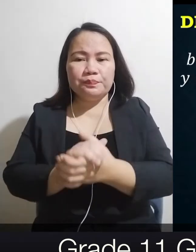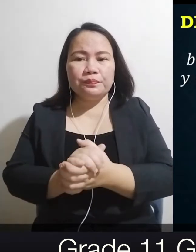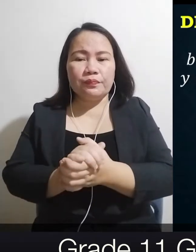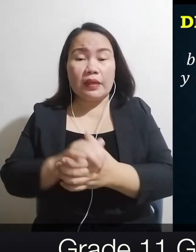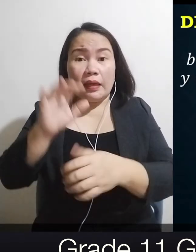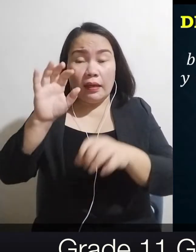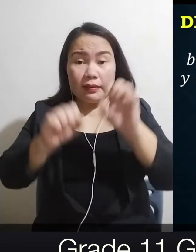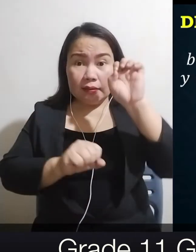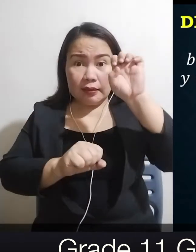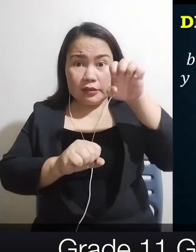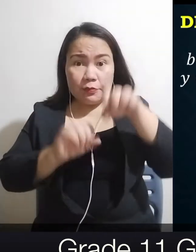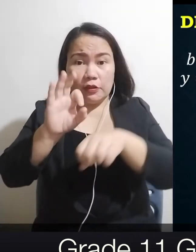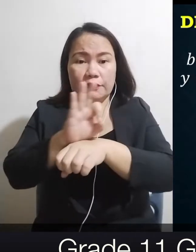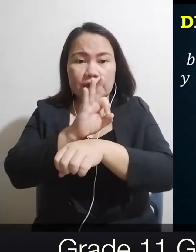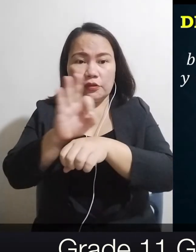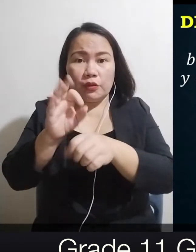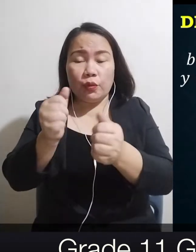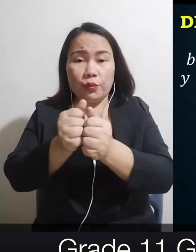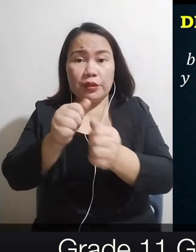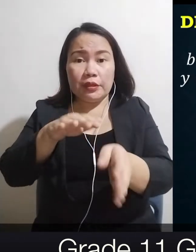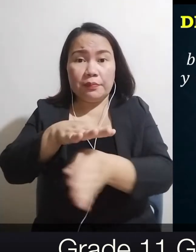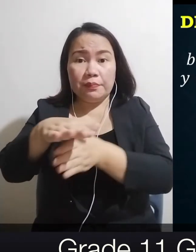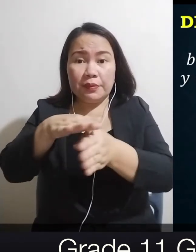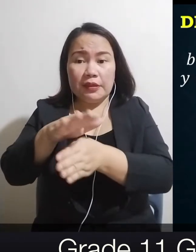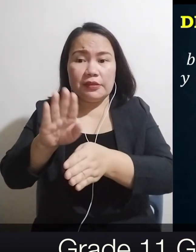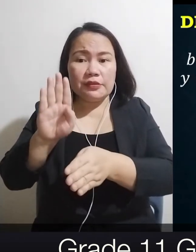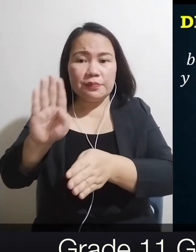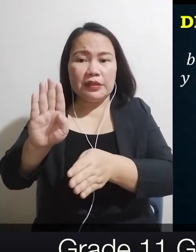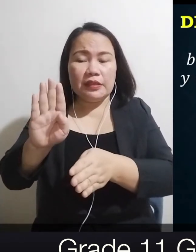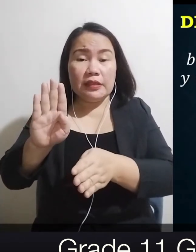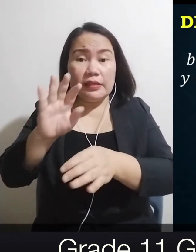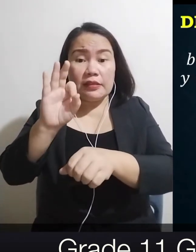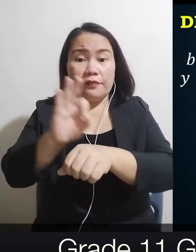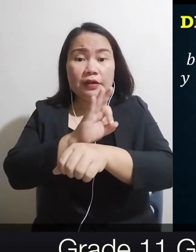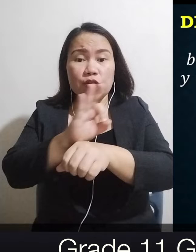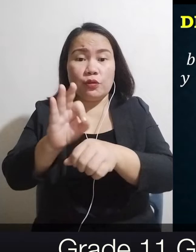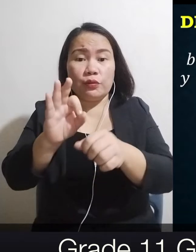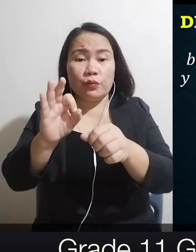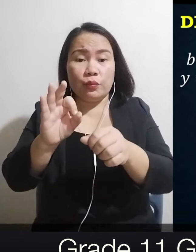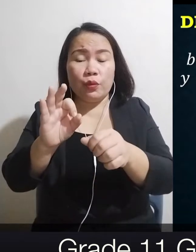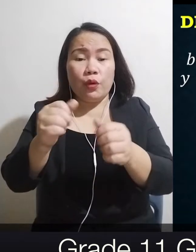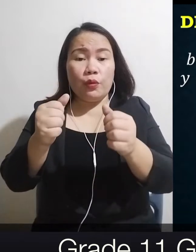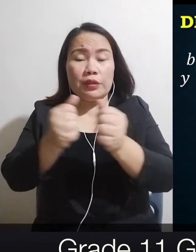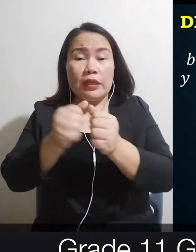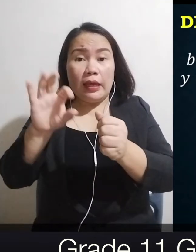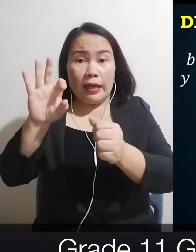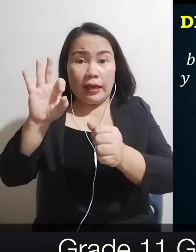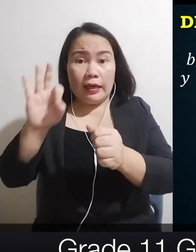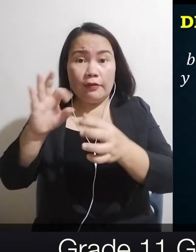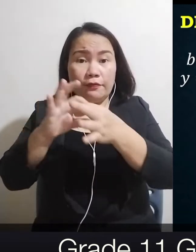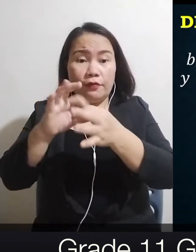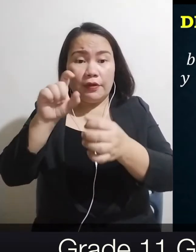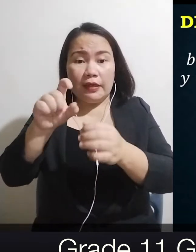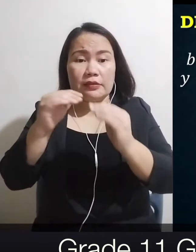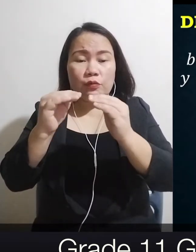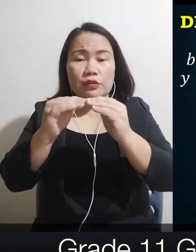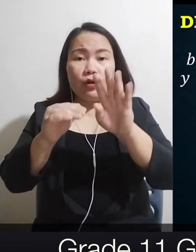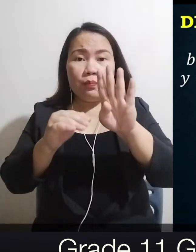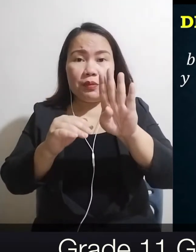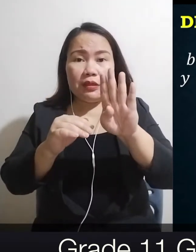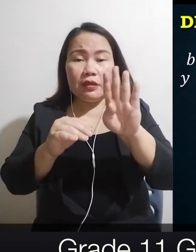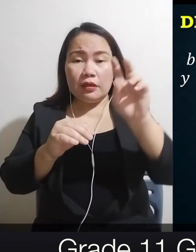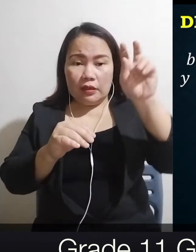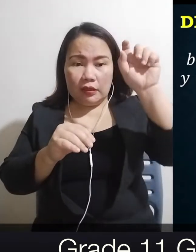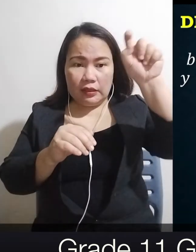An exponential function with base b is a function of the form f of x is equal to b raised to x or y